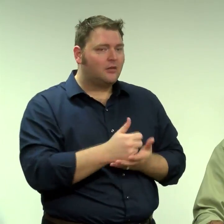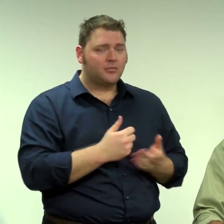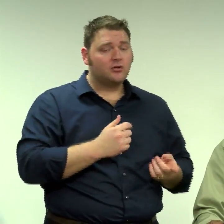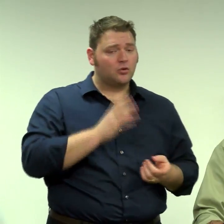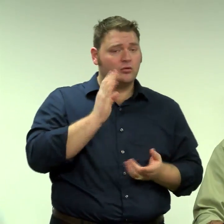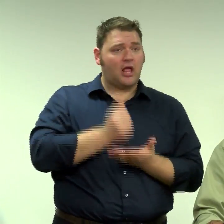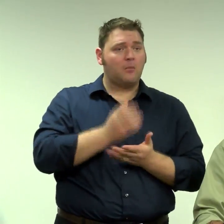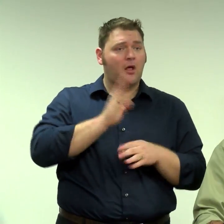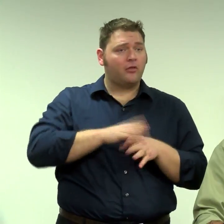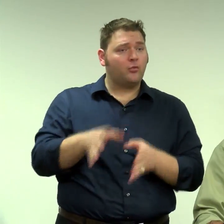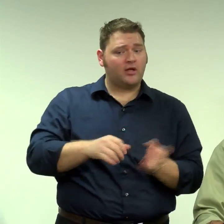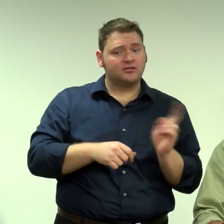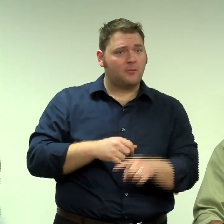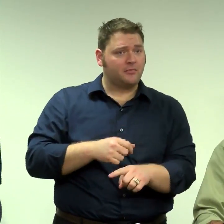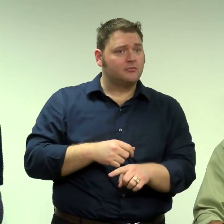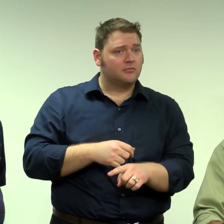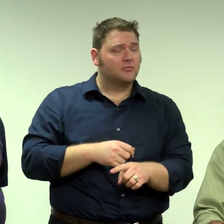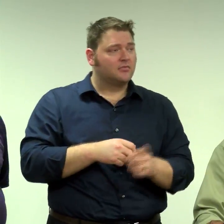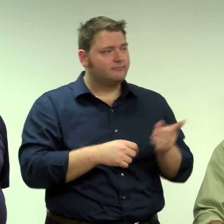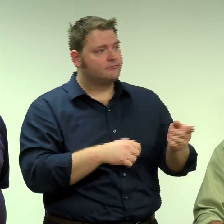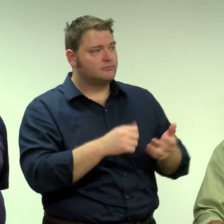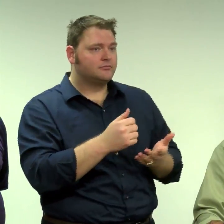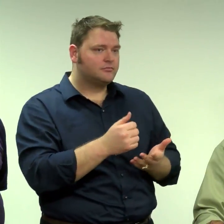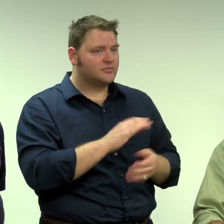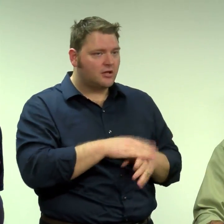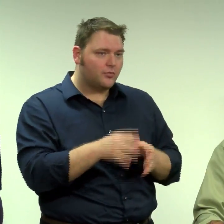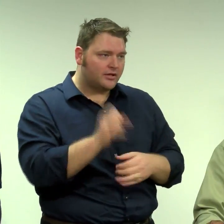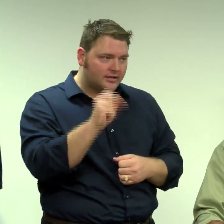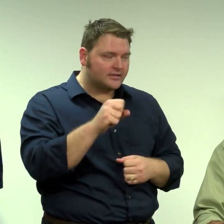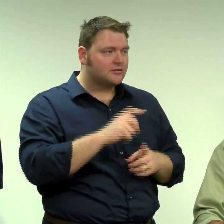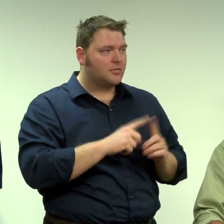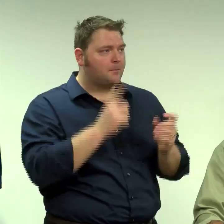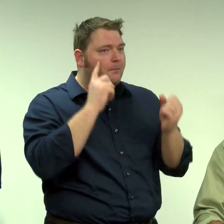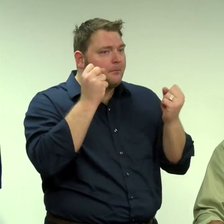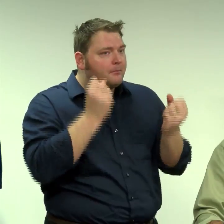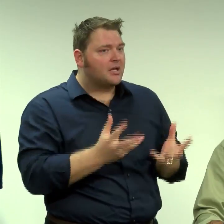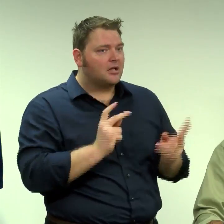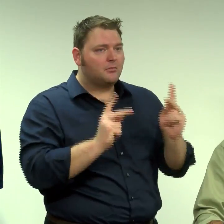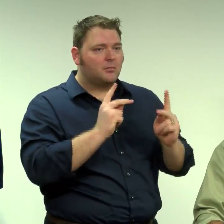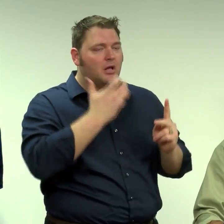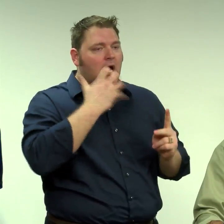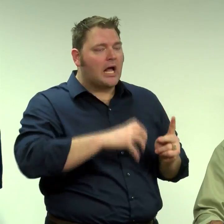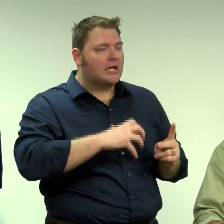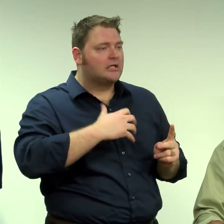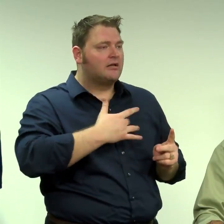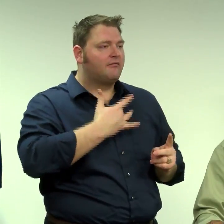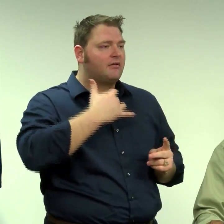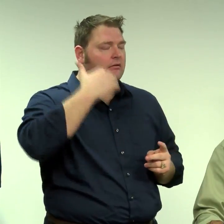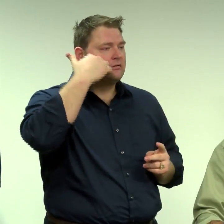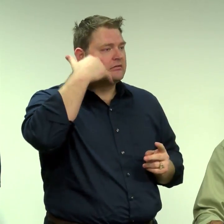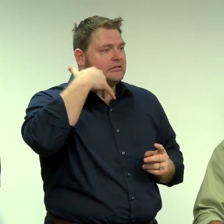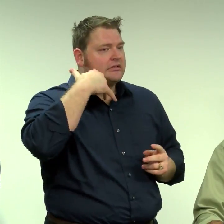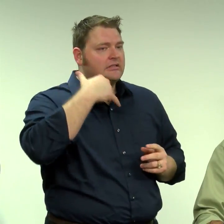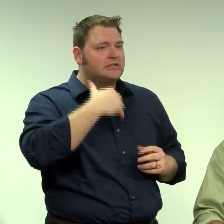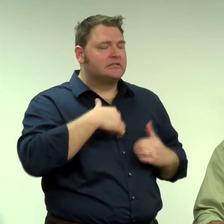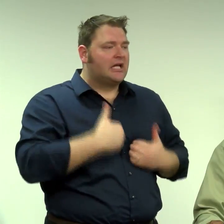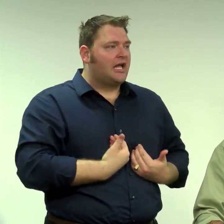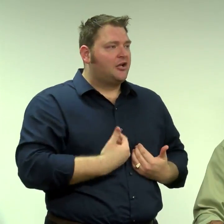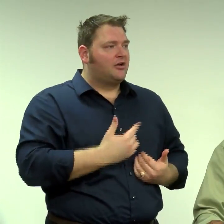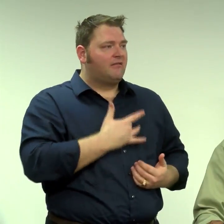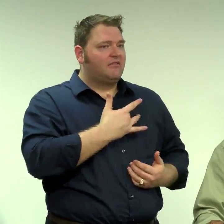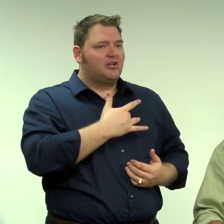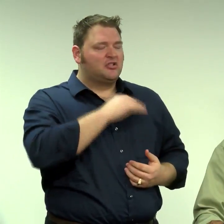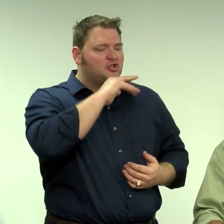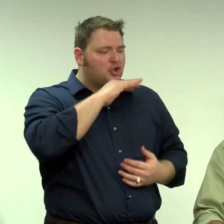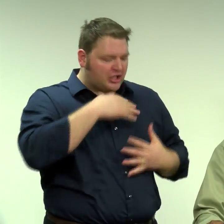coming. Right. We know a lot of people there. Right. They're hot, they're tired, they're frustrated, they're grimy, and